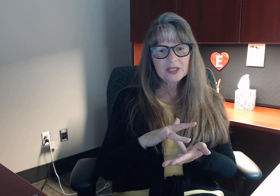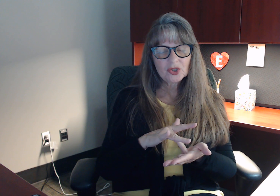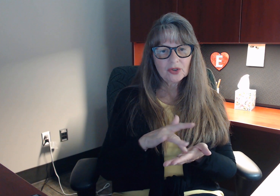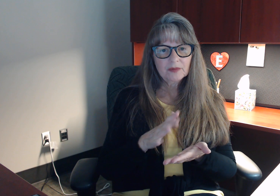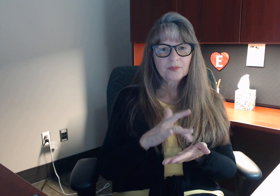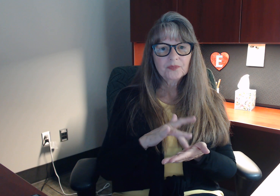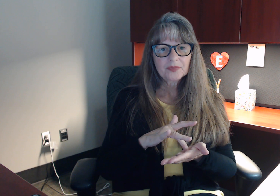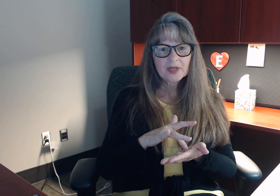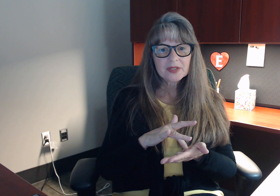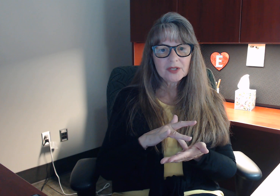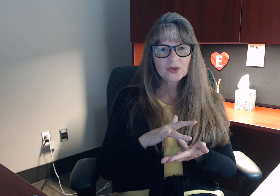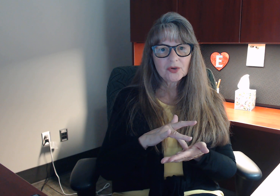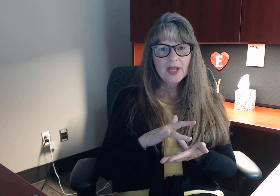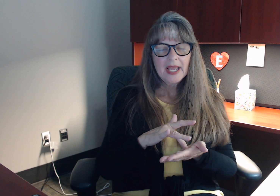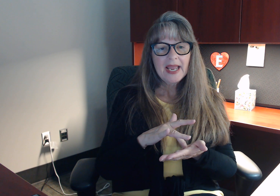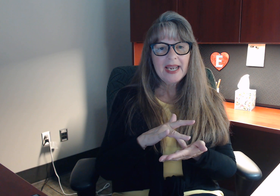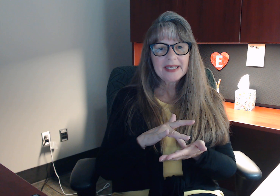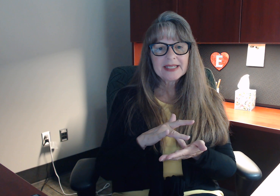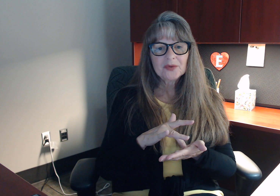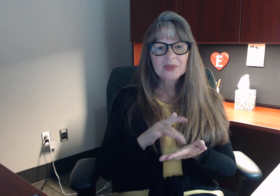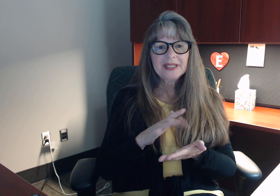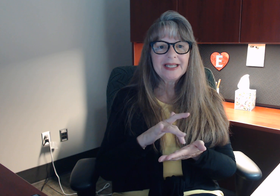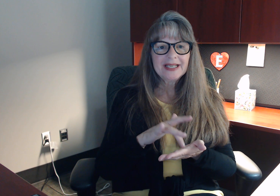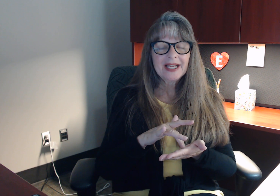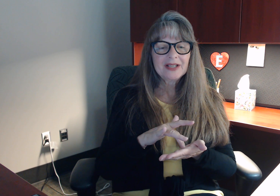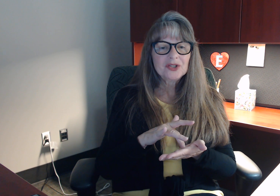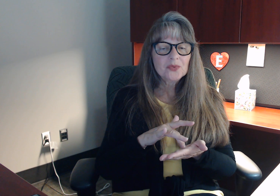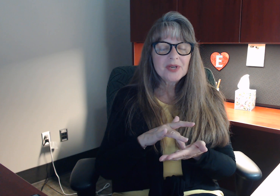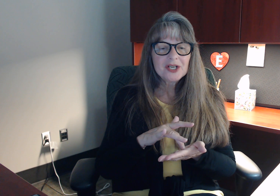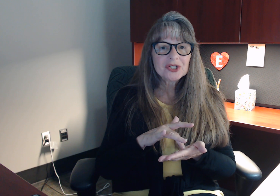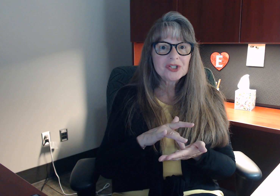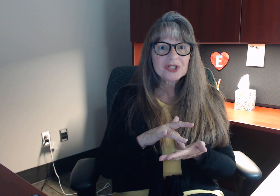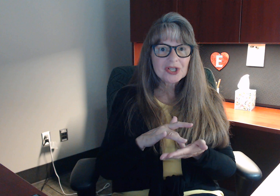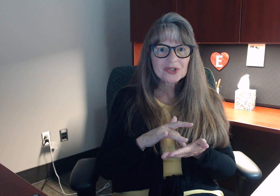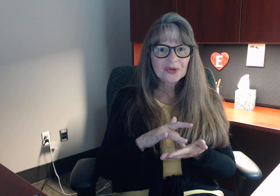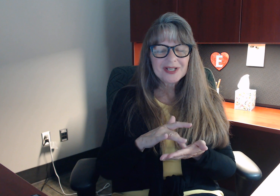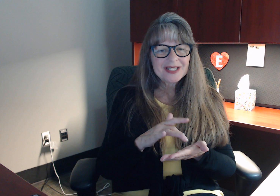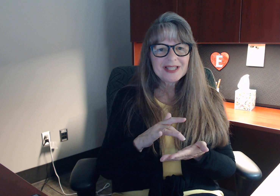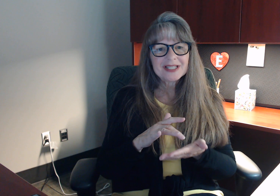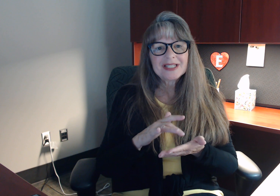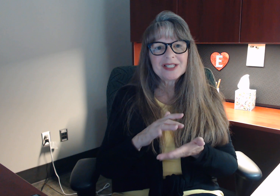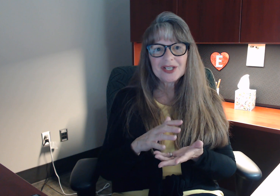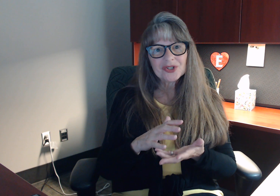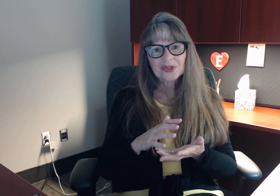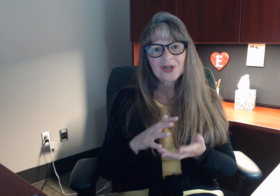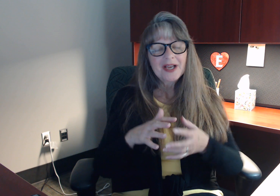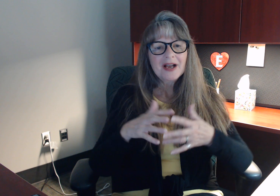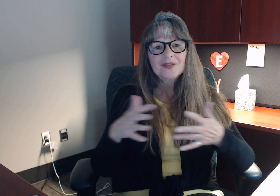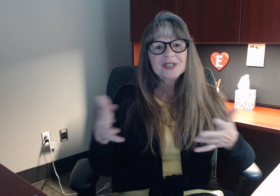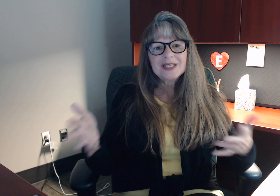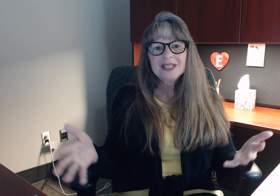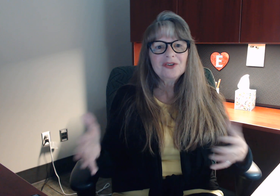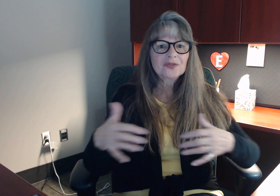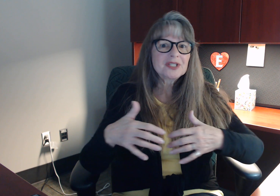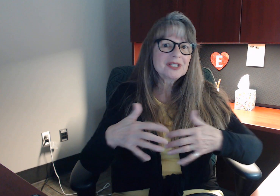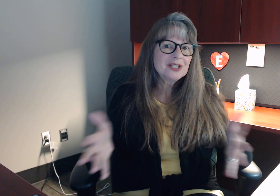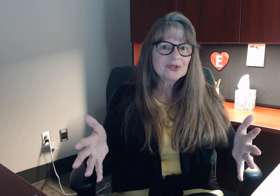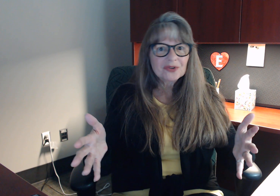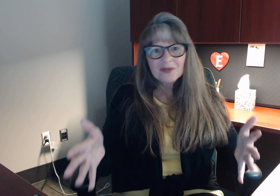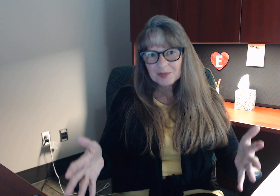center, and it's not really. A donation center isn't the center of a city or a center of a